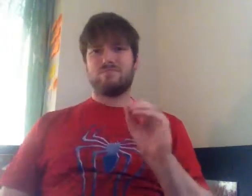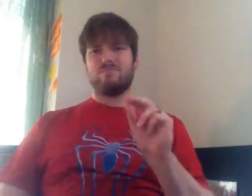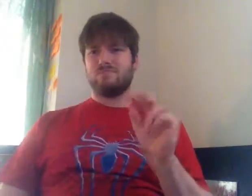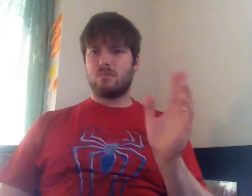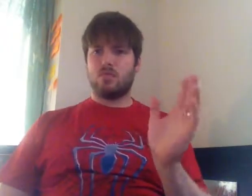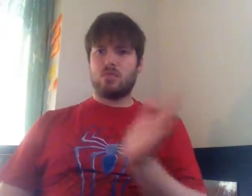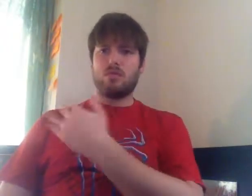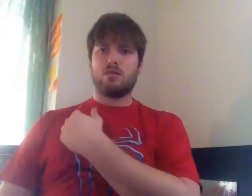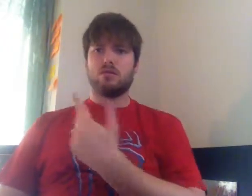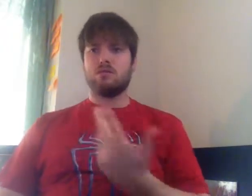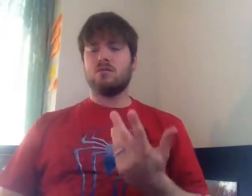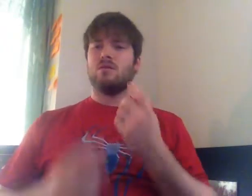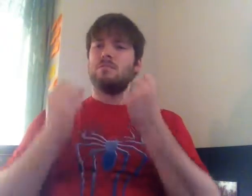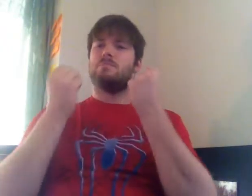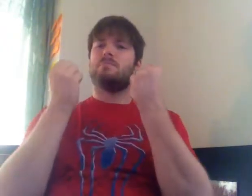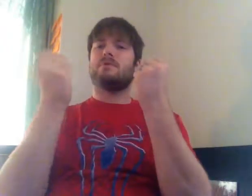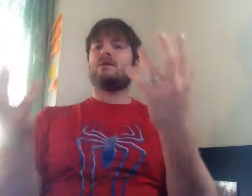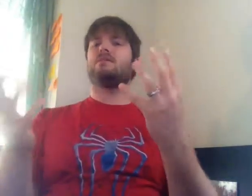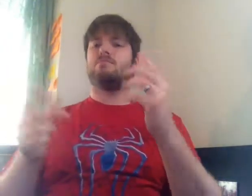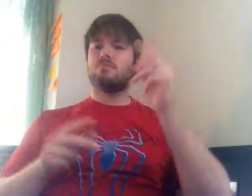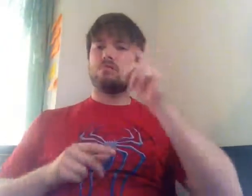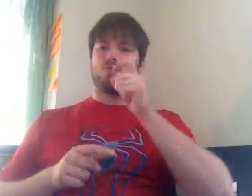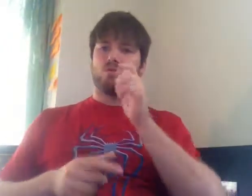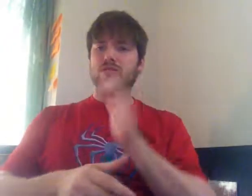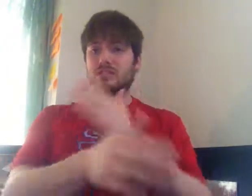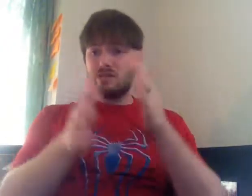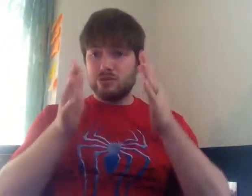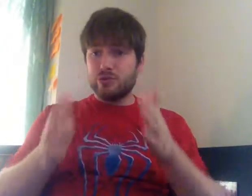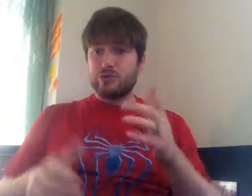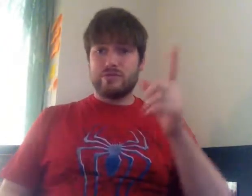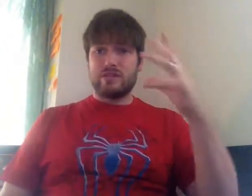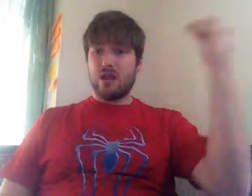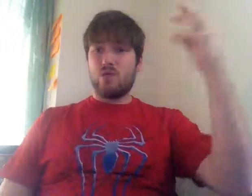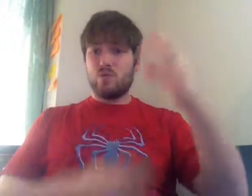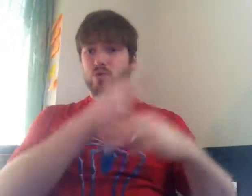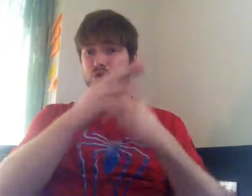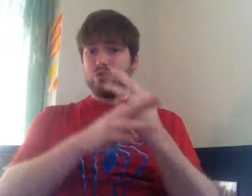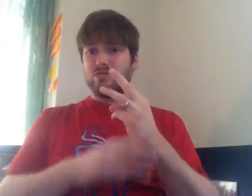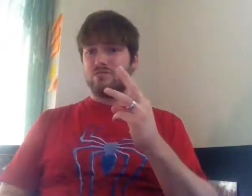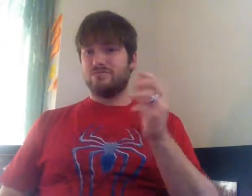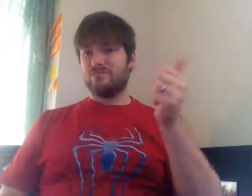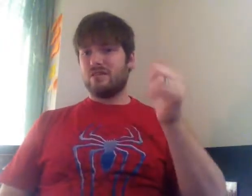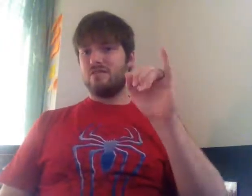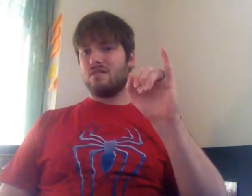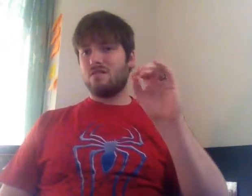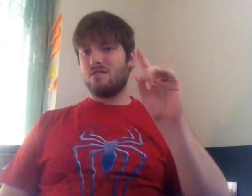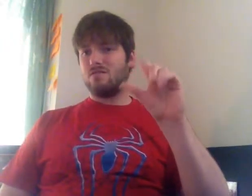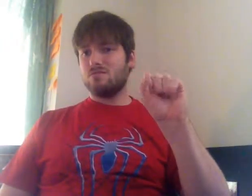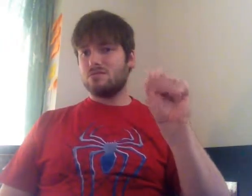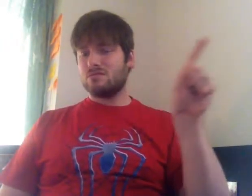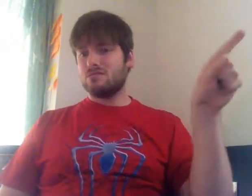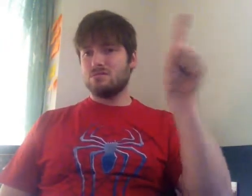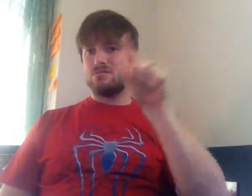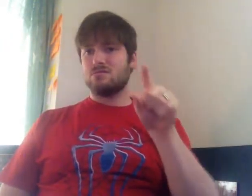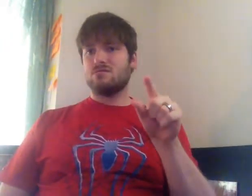that air in the north is coming off the land, so that's generally pretty dry air. This air here is coming from the deep late tropics. It's kind of moving